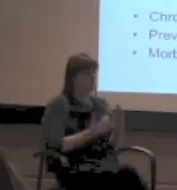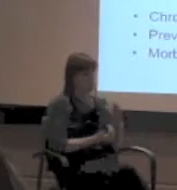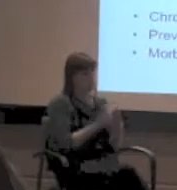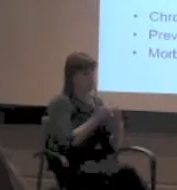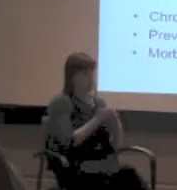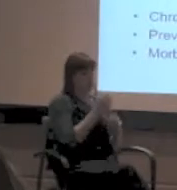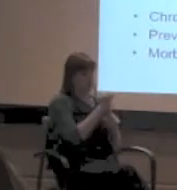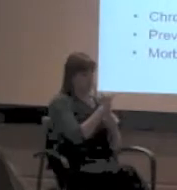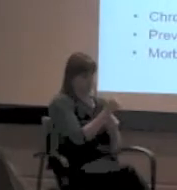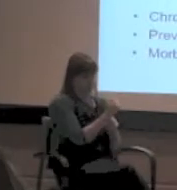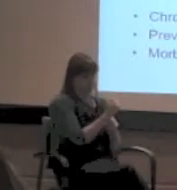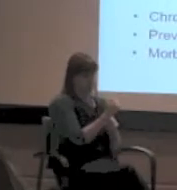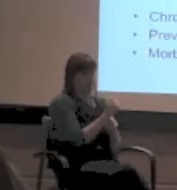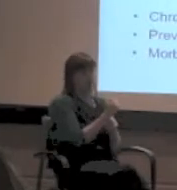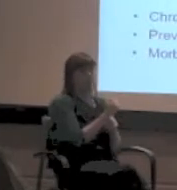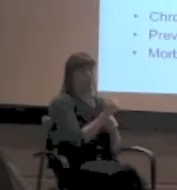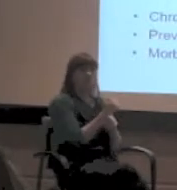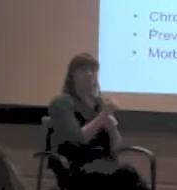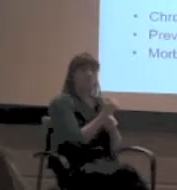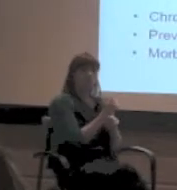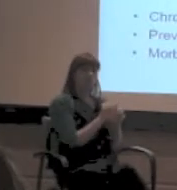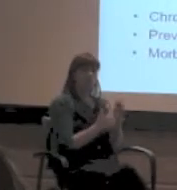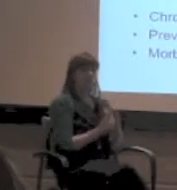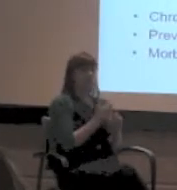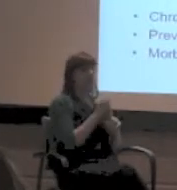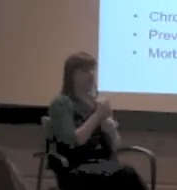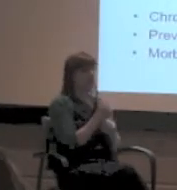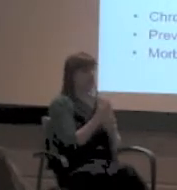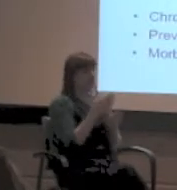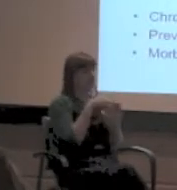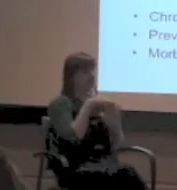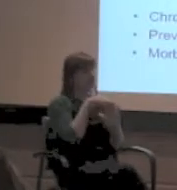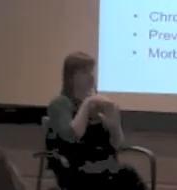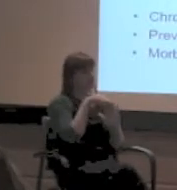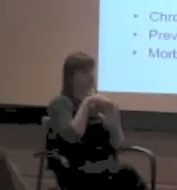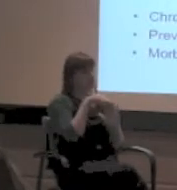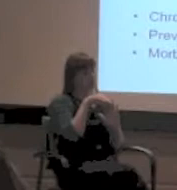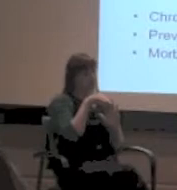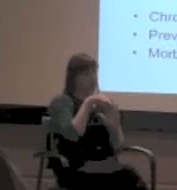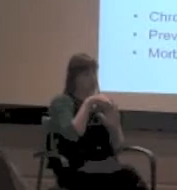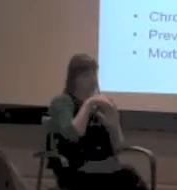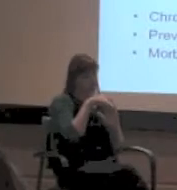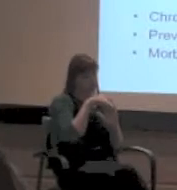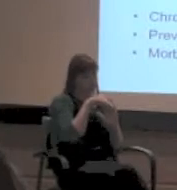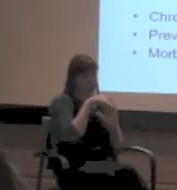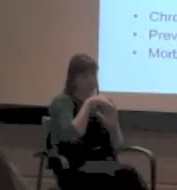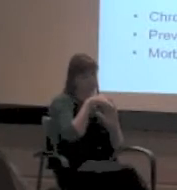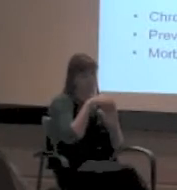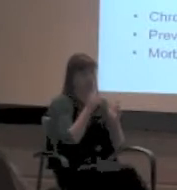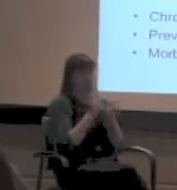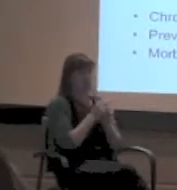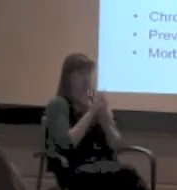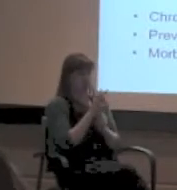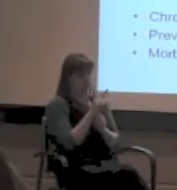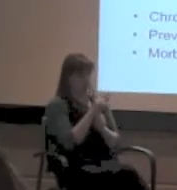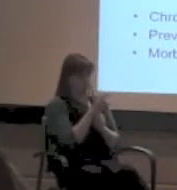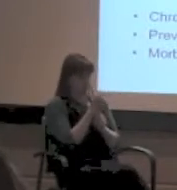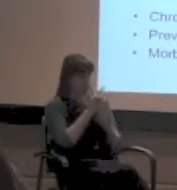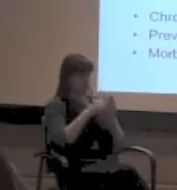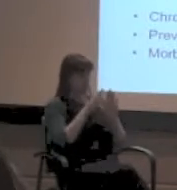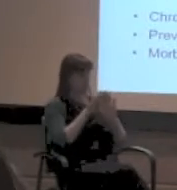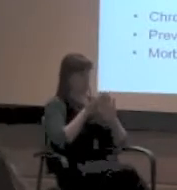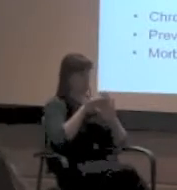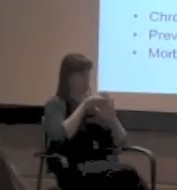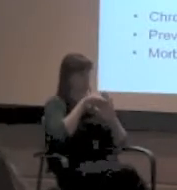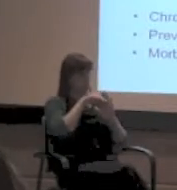cases. Incidence of spina bifida is going down slowly, a little bit. It went down a lot with folate, and it's sort of trickling down